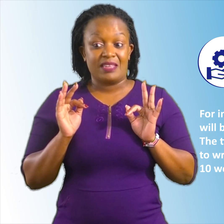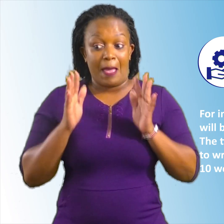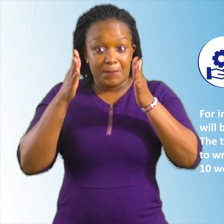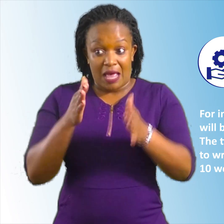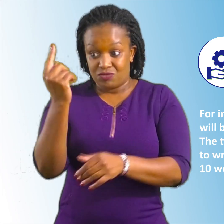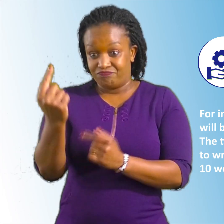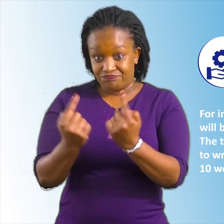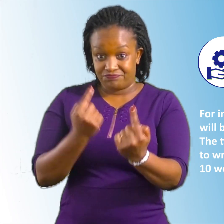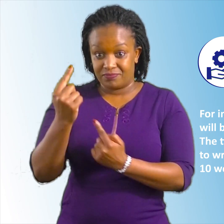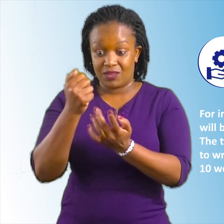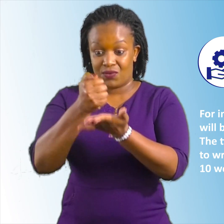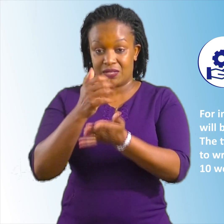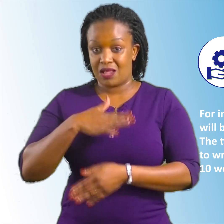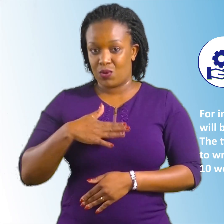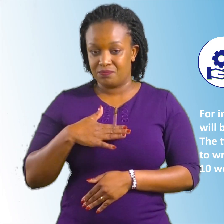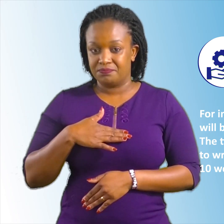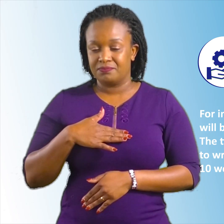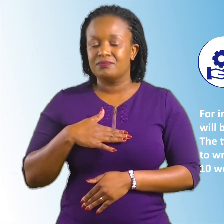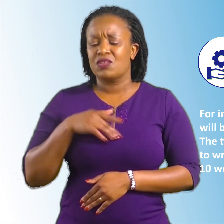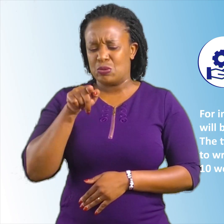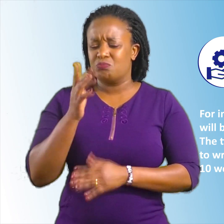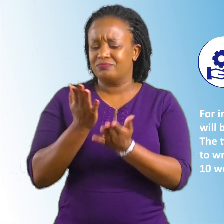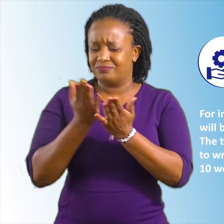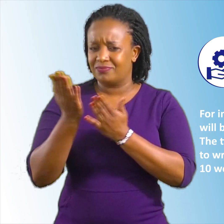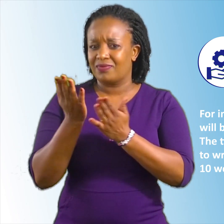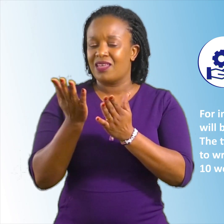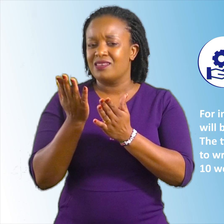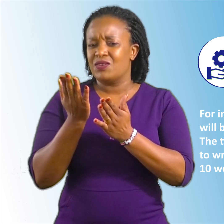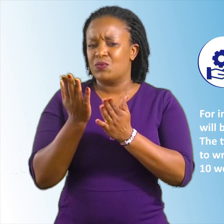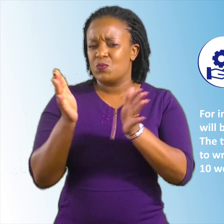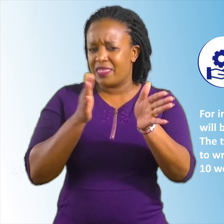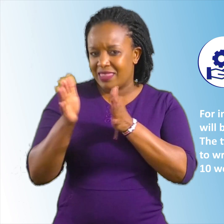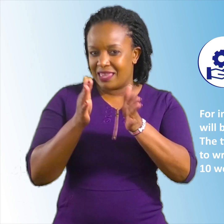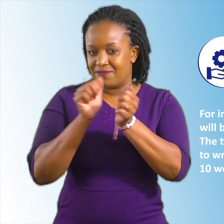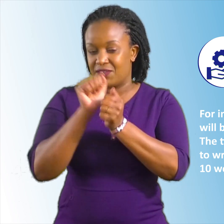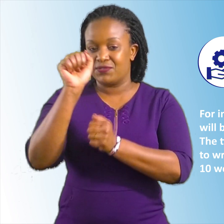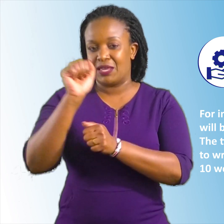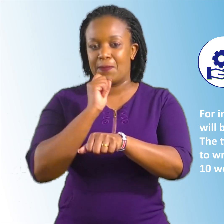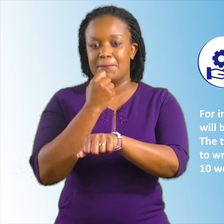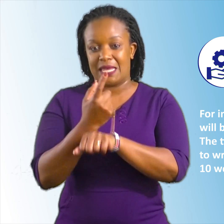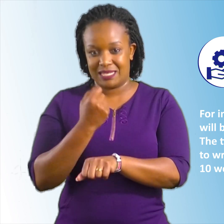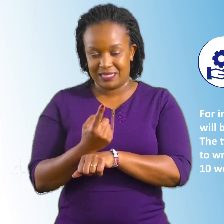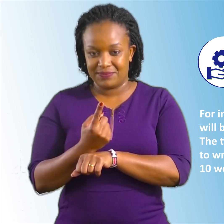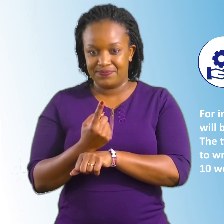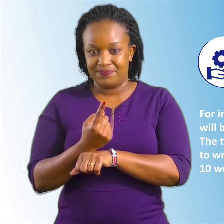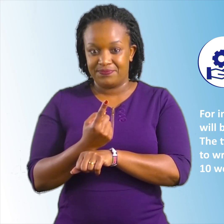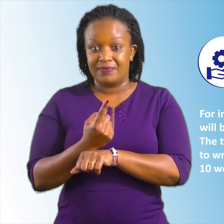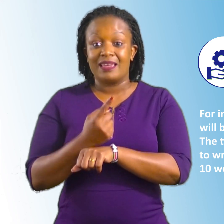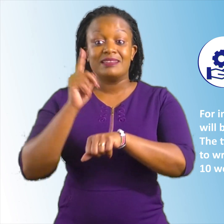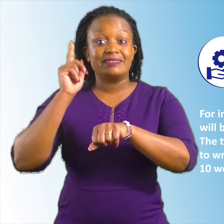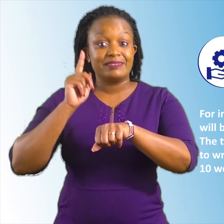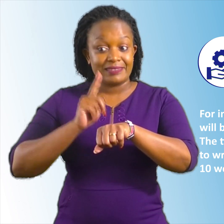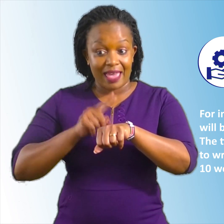in-person visits to our offices, you will be attended to within 15 minutes. The time frame for a